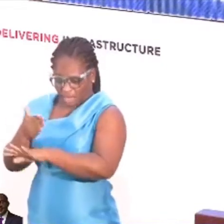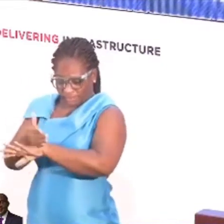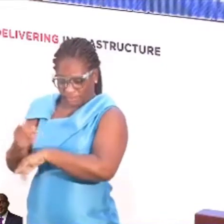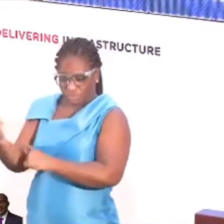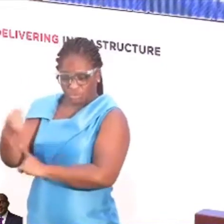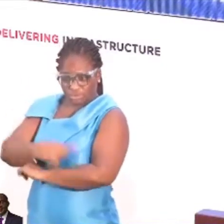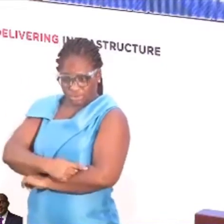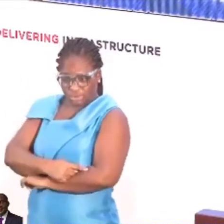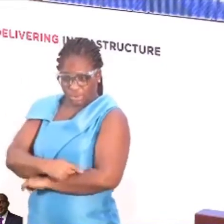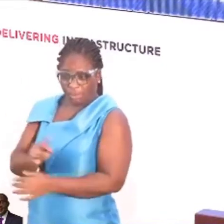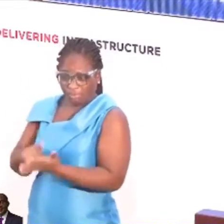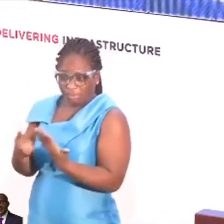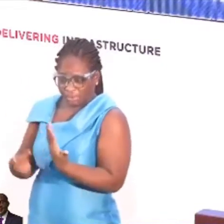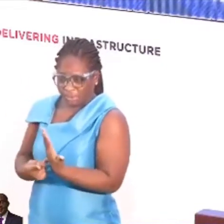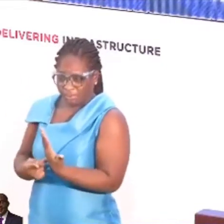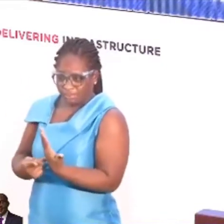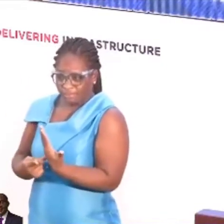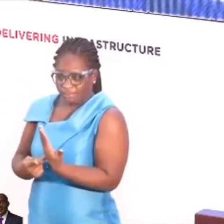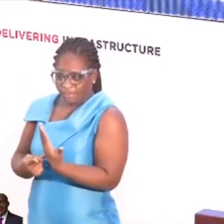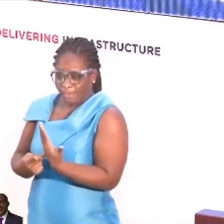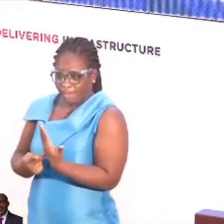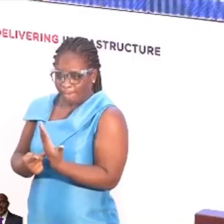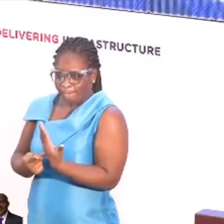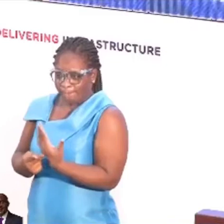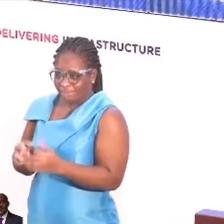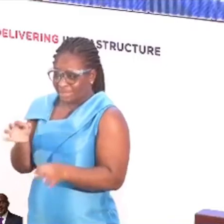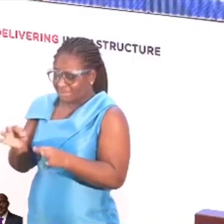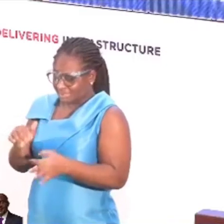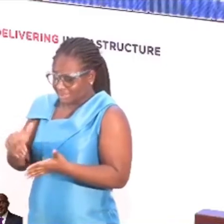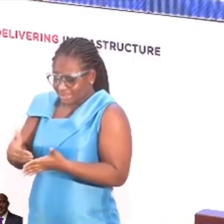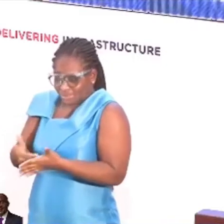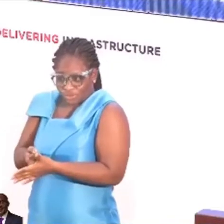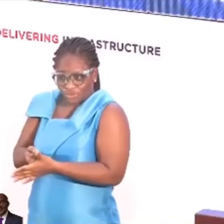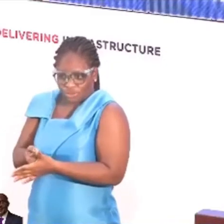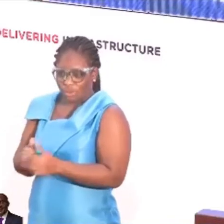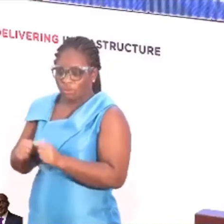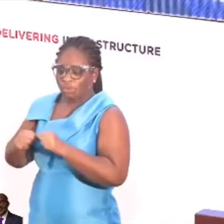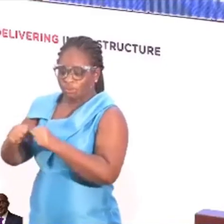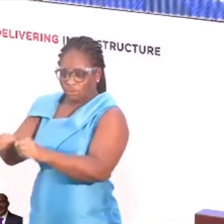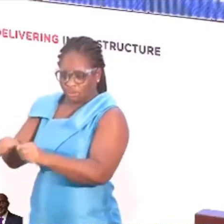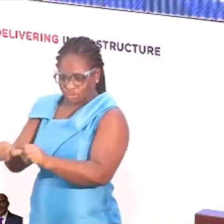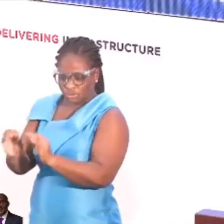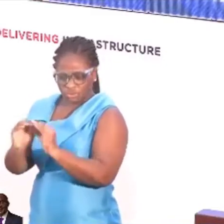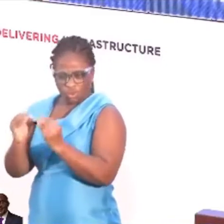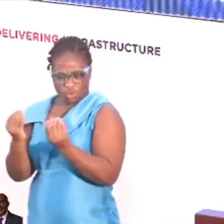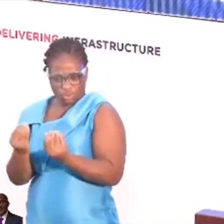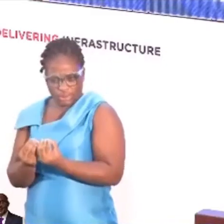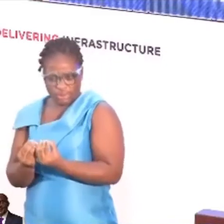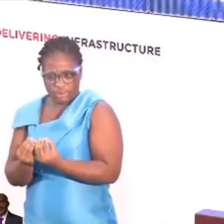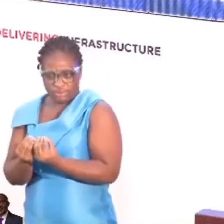event, if there's need for it, we will continue to organize